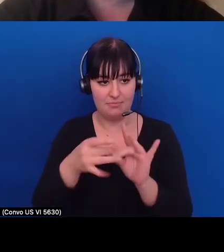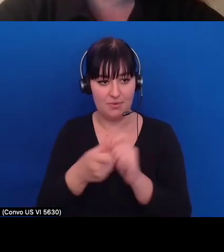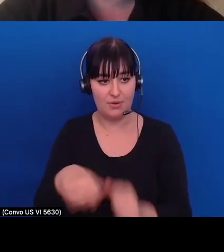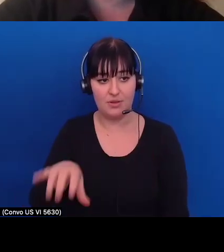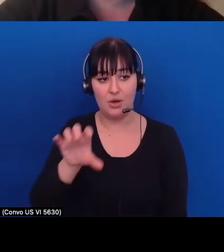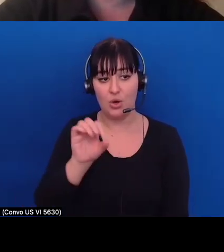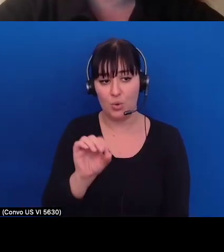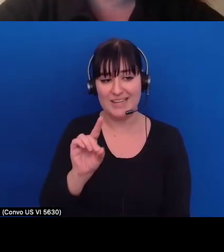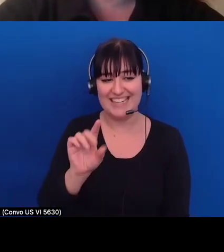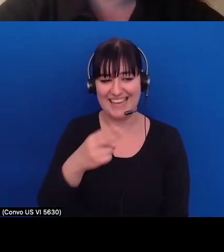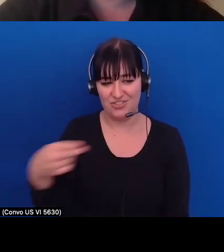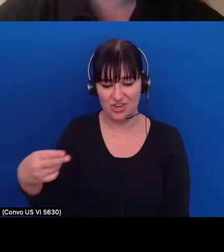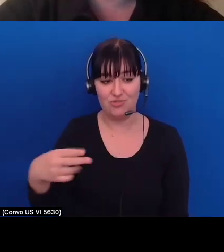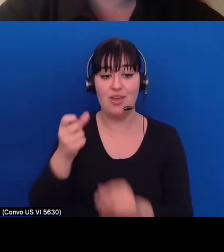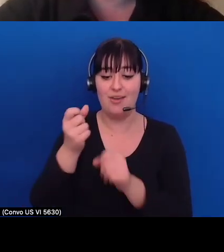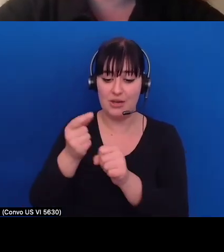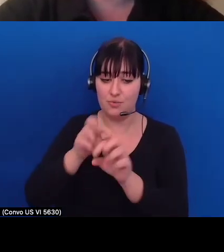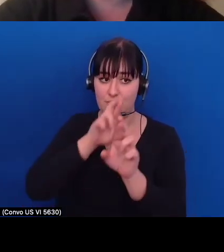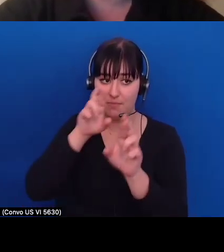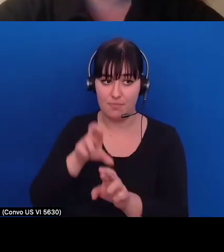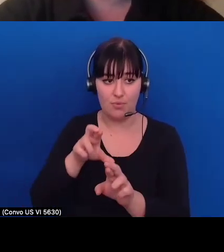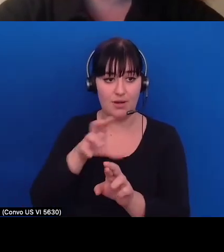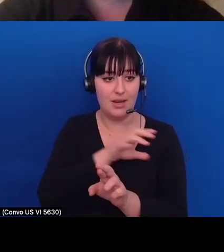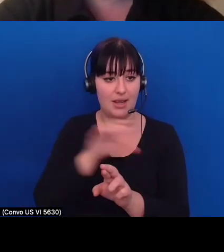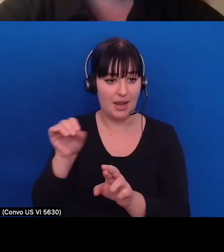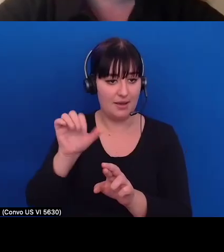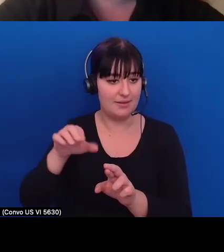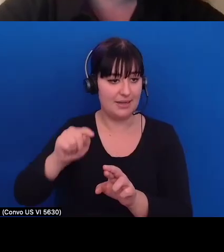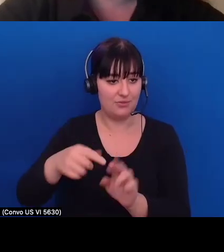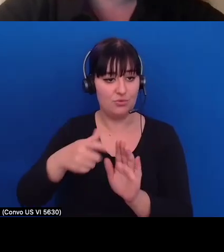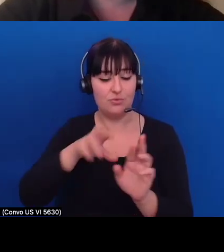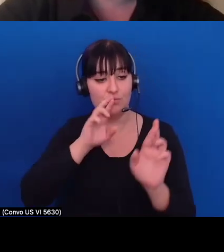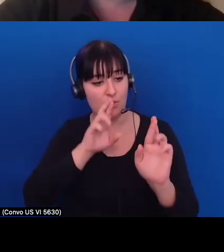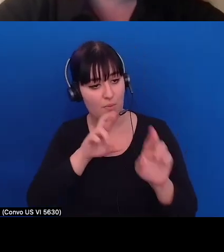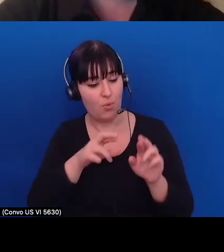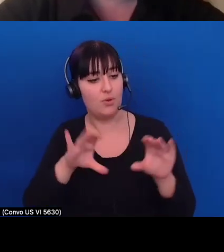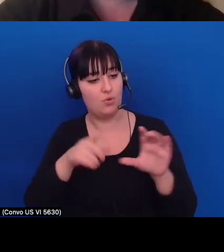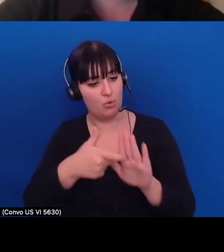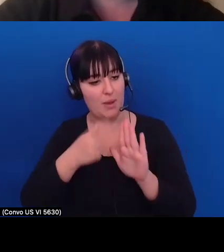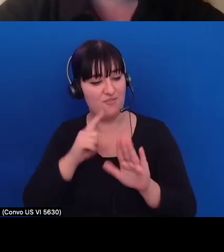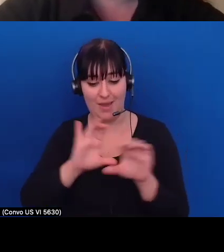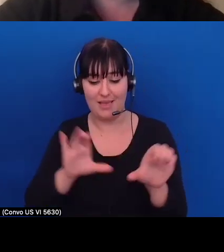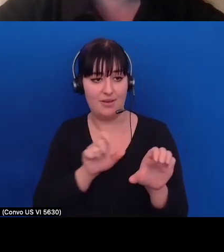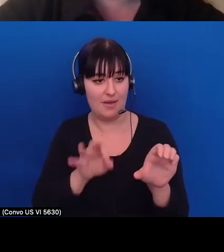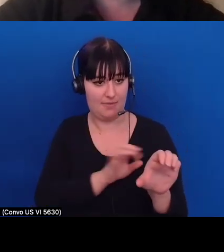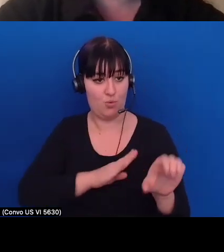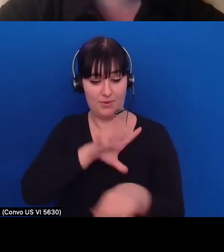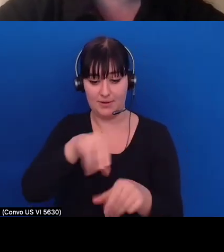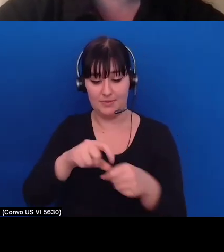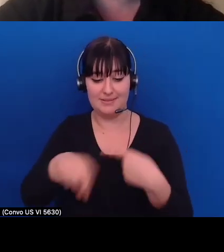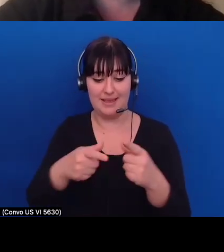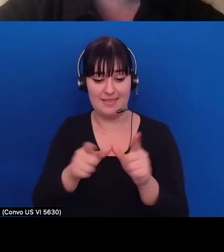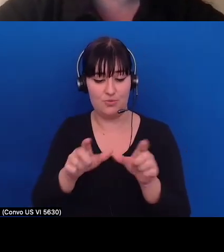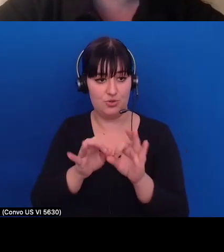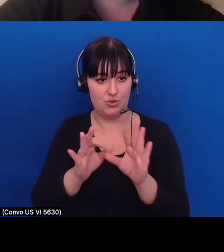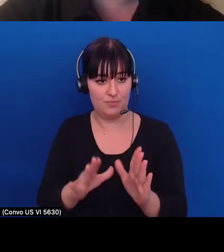ODHH annual report, and the act adds a reporting requirement for activities of the board, including sign language interpreters